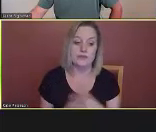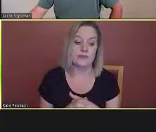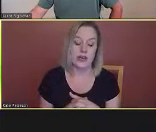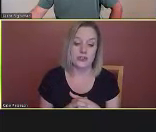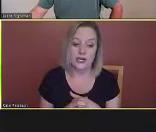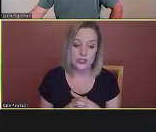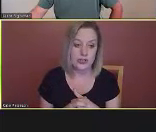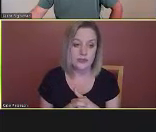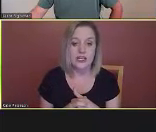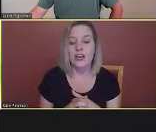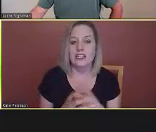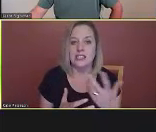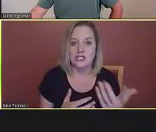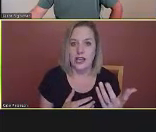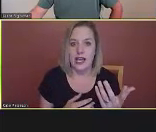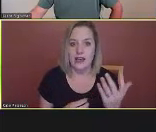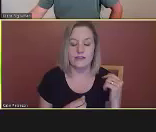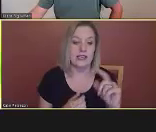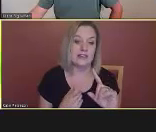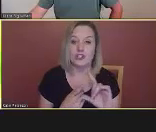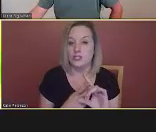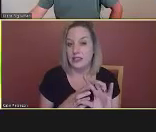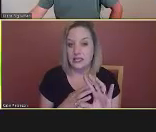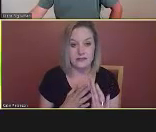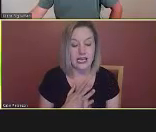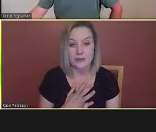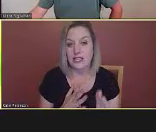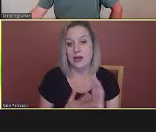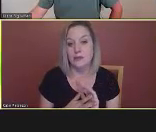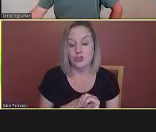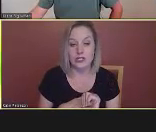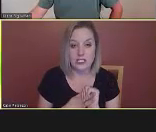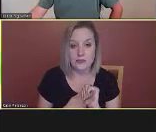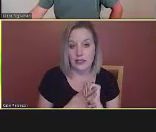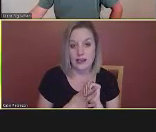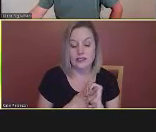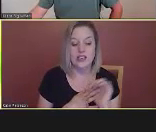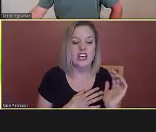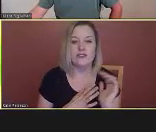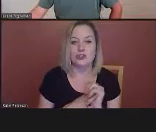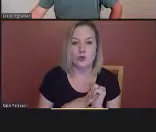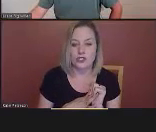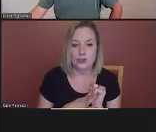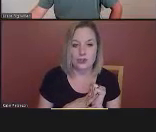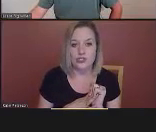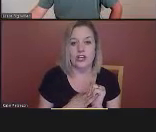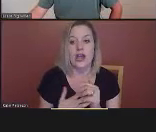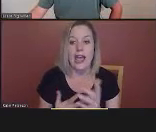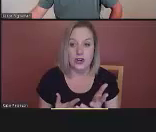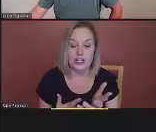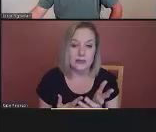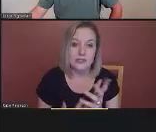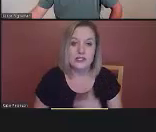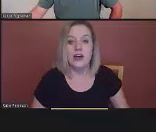English transcript, it's nice to have, like, if there's spelling of names that might be unique spellings, if there's words you use that